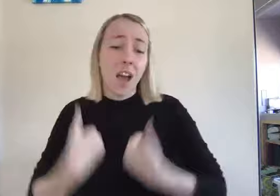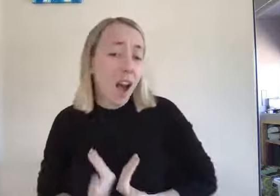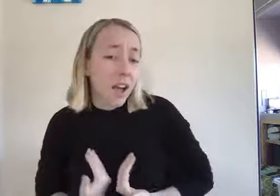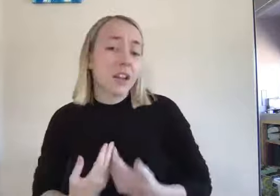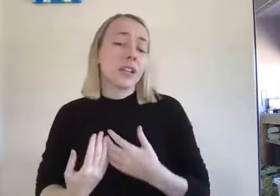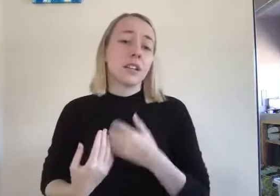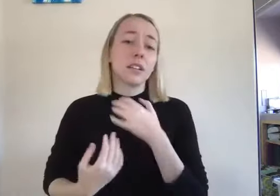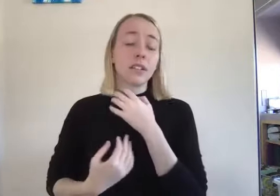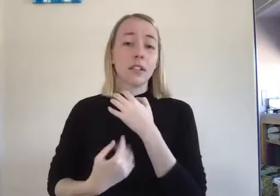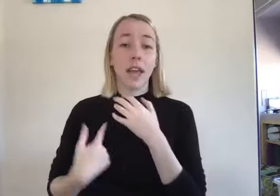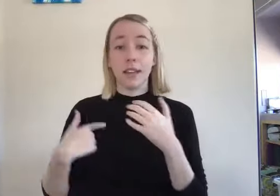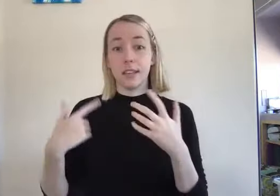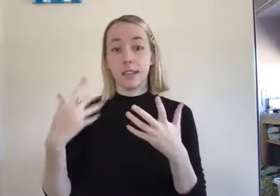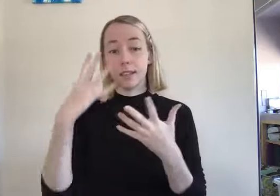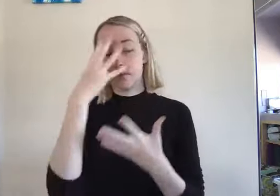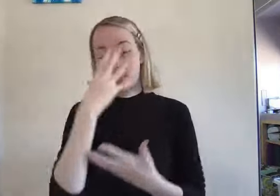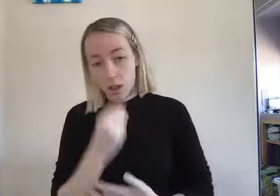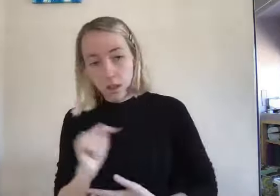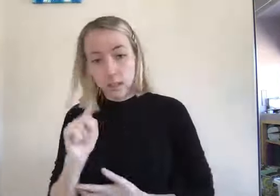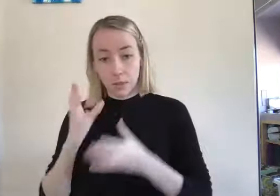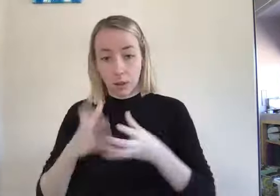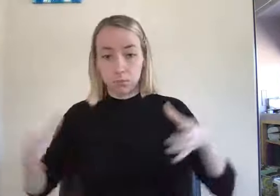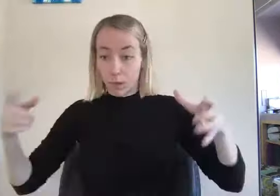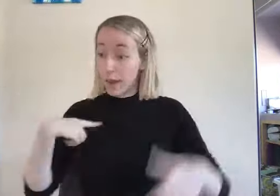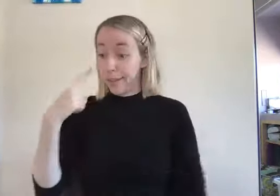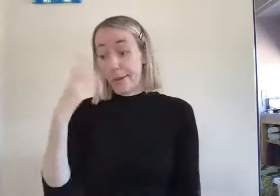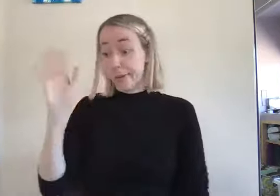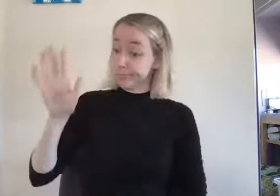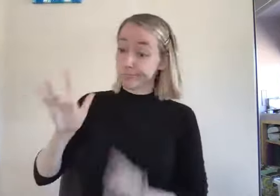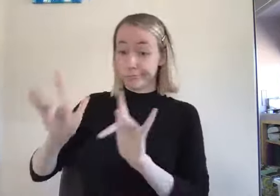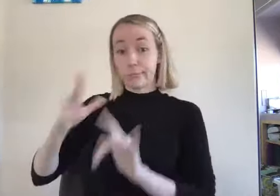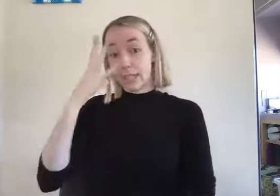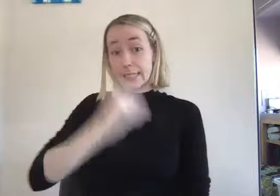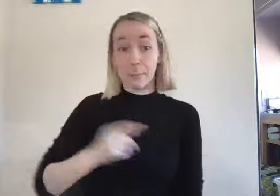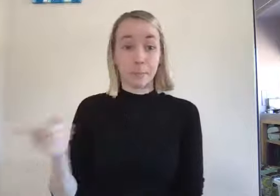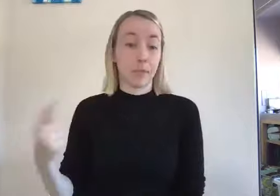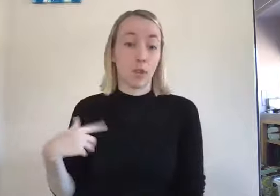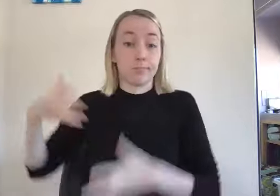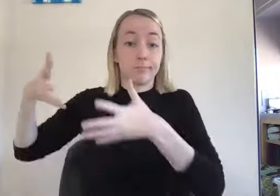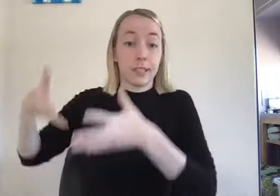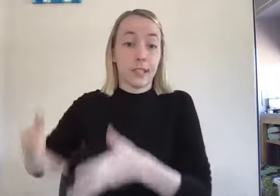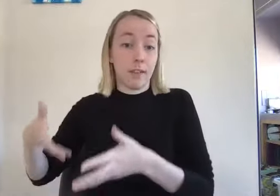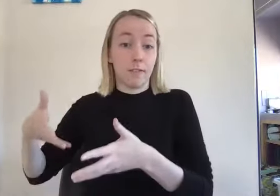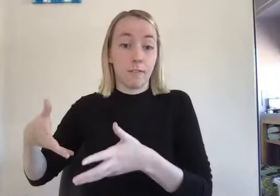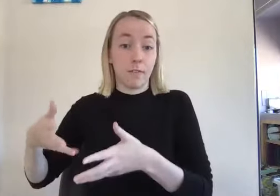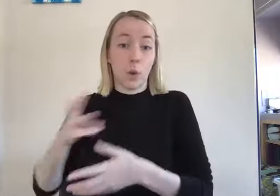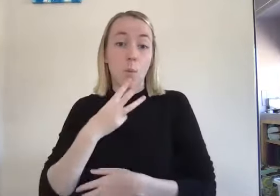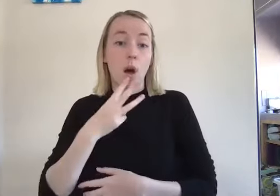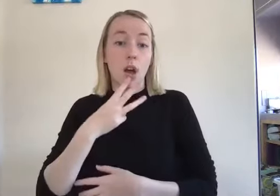was tired, and, he's fallen asleep in the tub. And I really thought he'd fallen asleep in the tub. And I let the water out